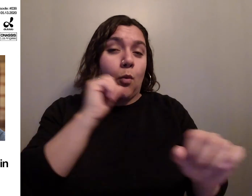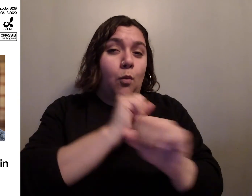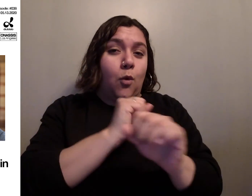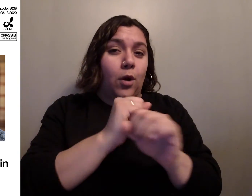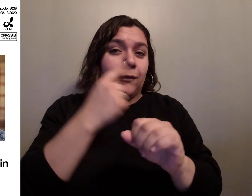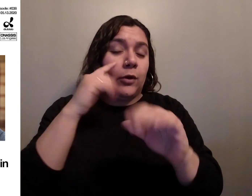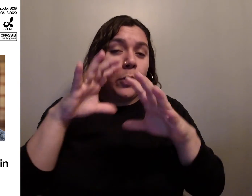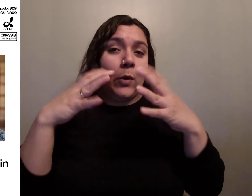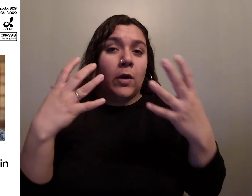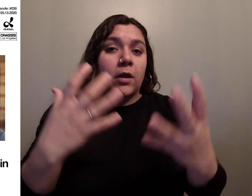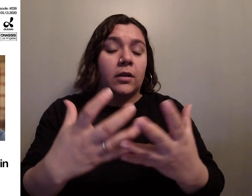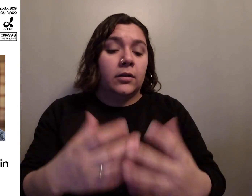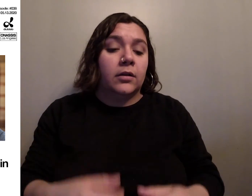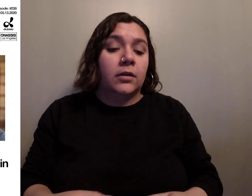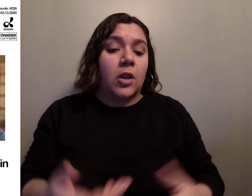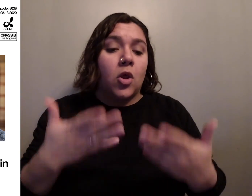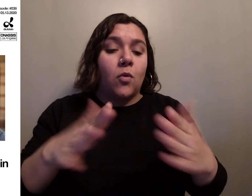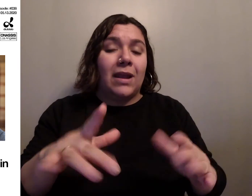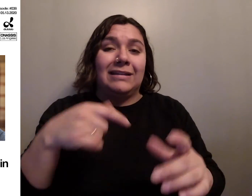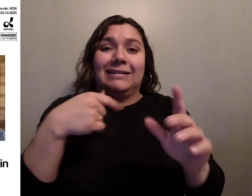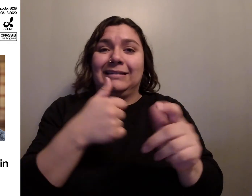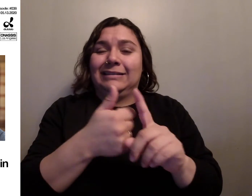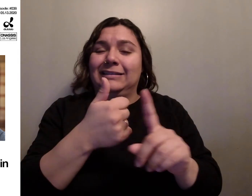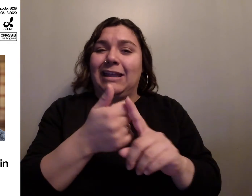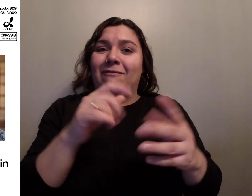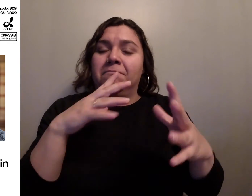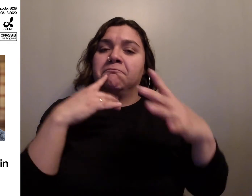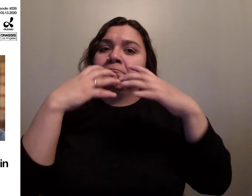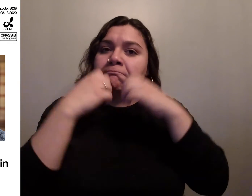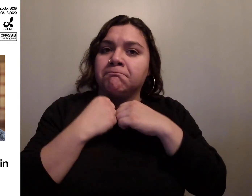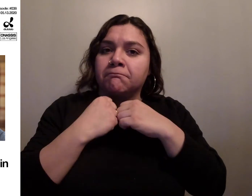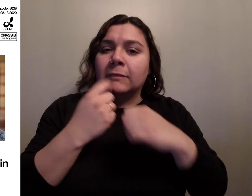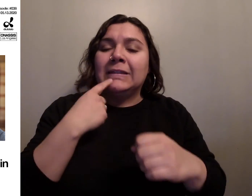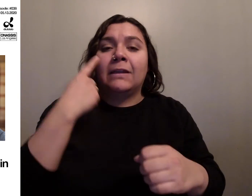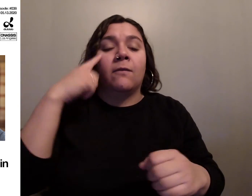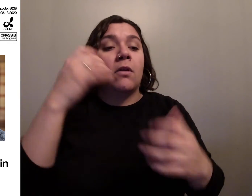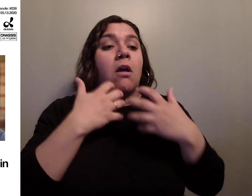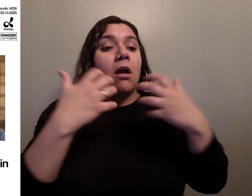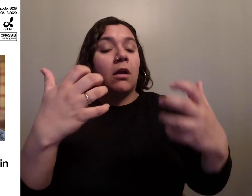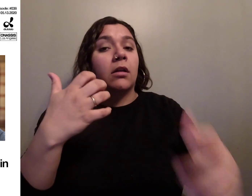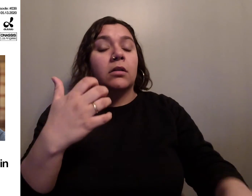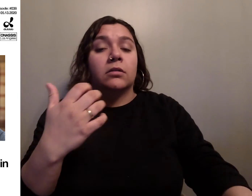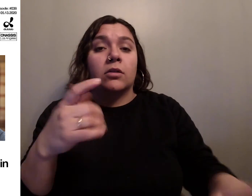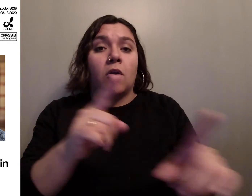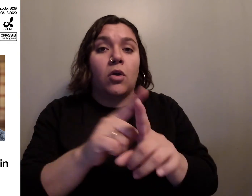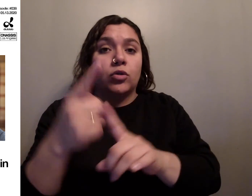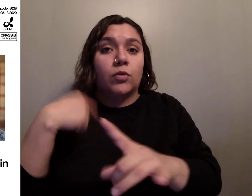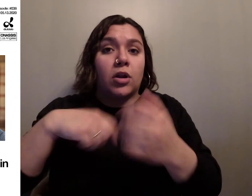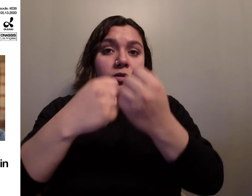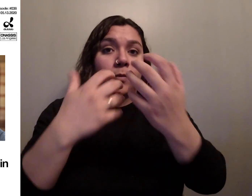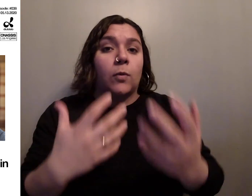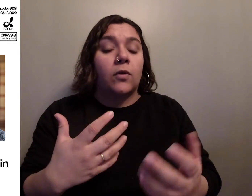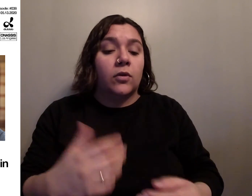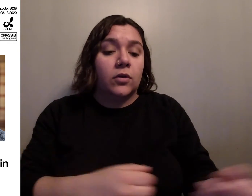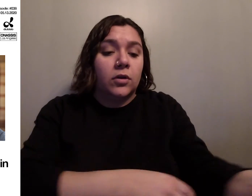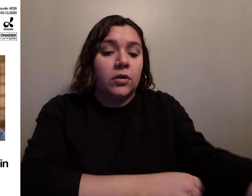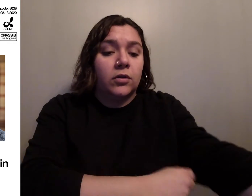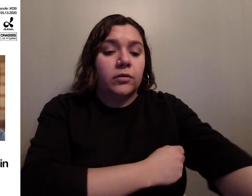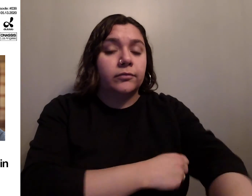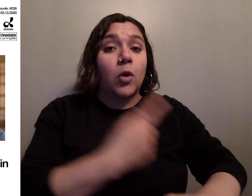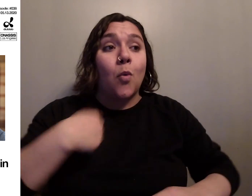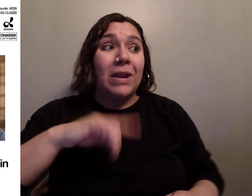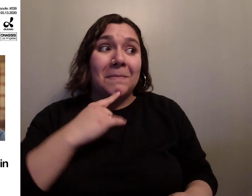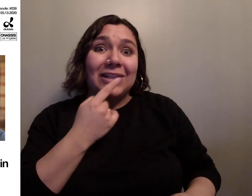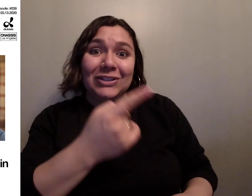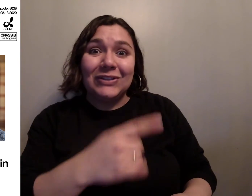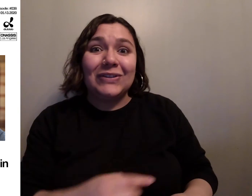keep putting our work into the world in ways that are meaningful, and say to audiences